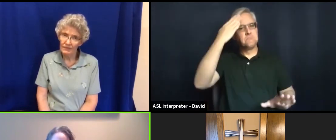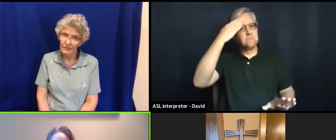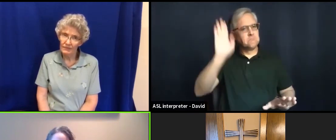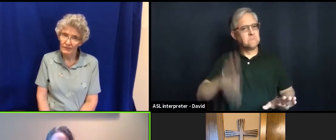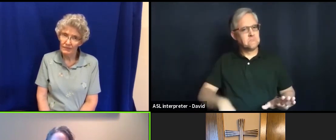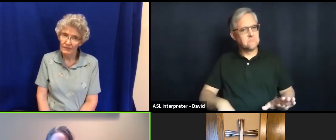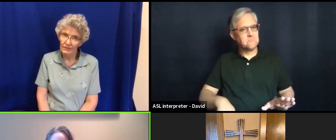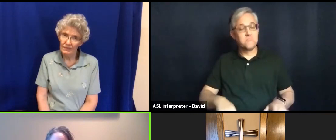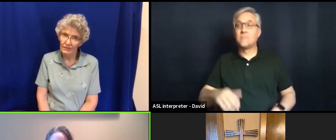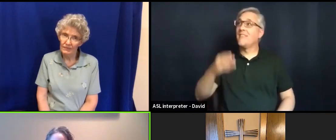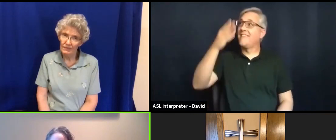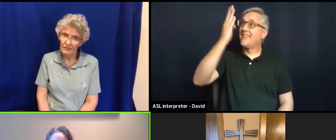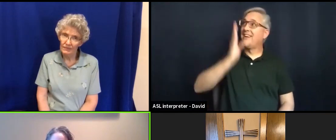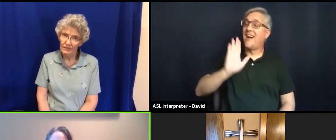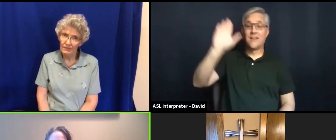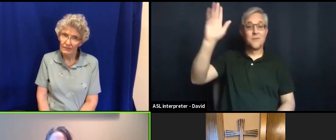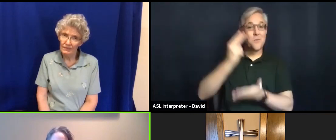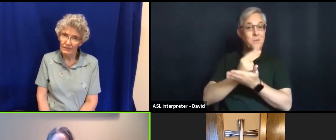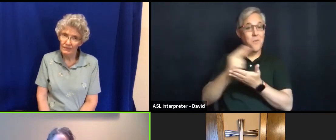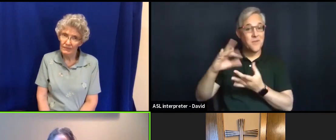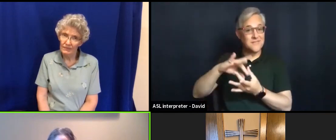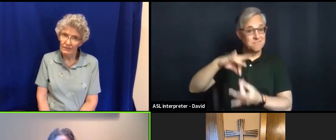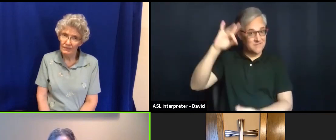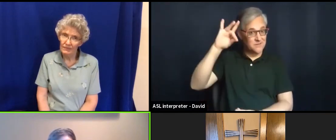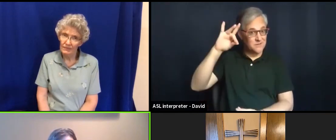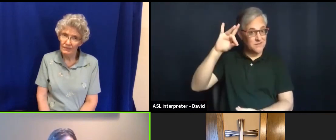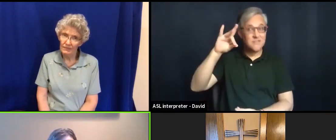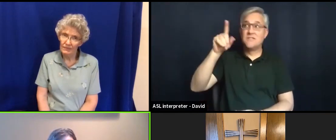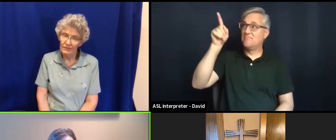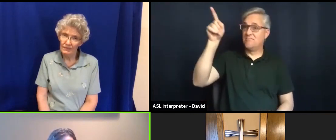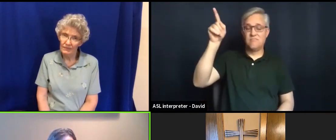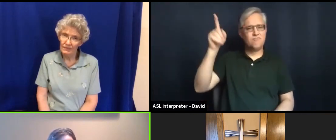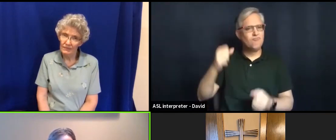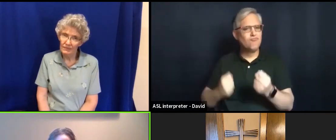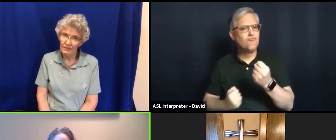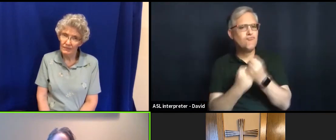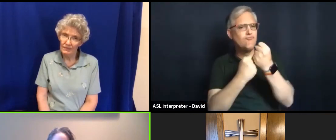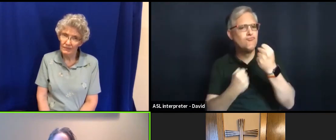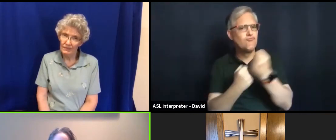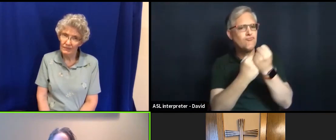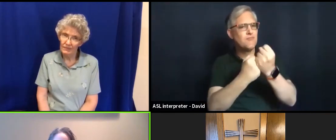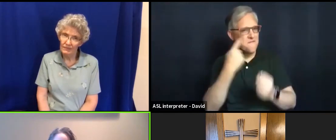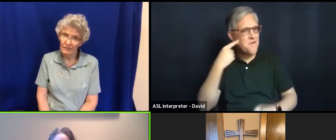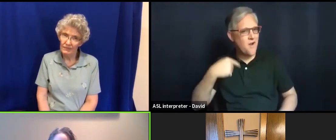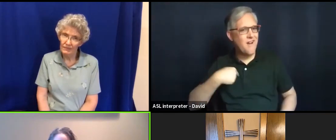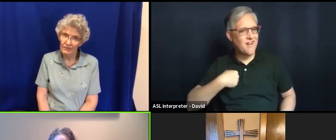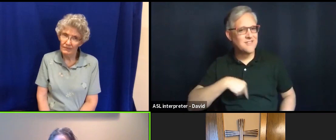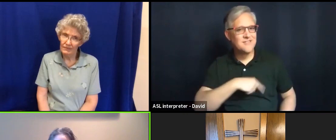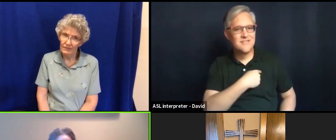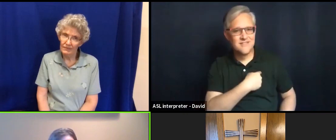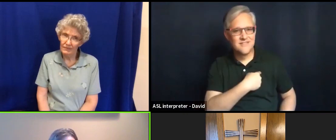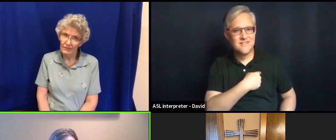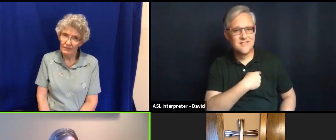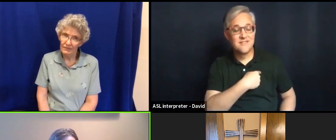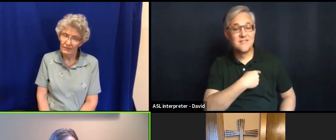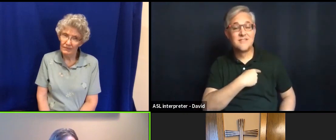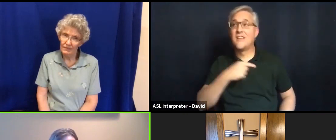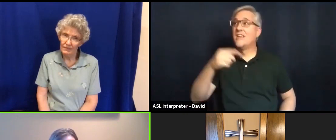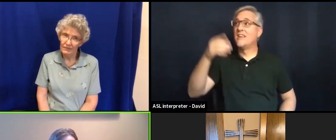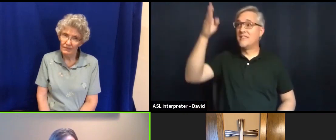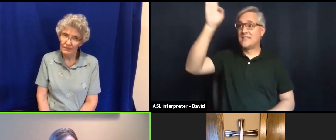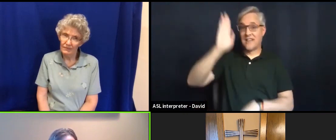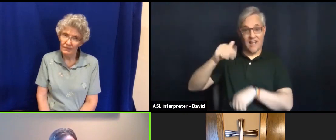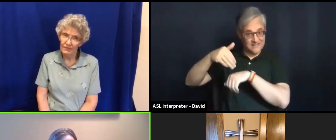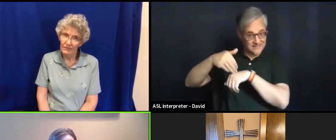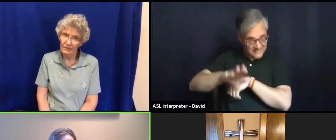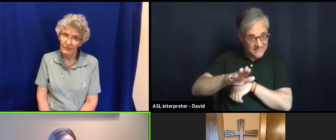God's Holy Spirit is our advocate, sent from God in Christ's name.